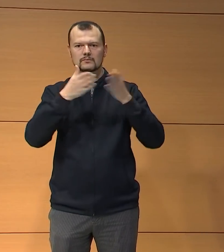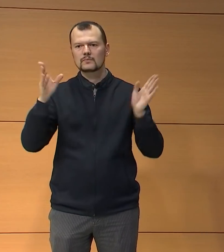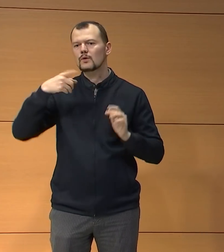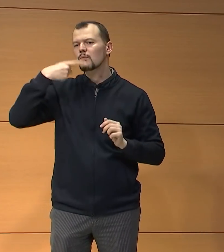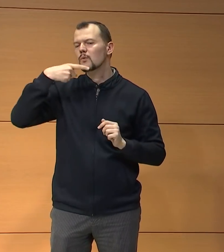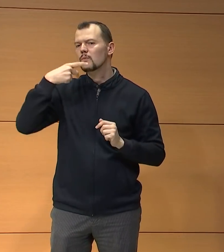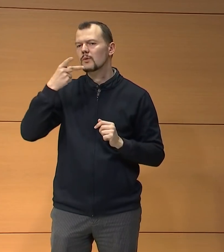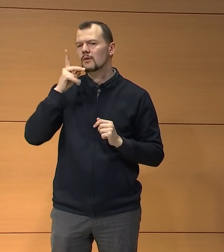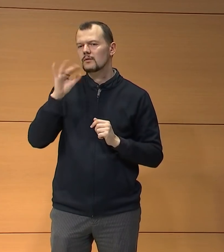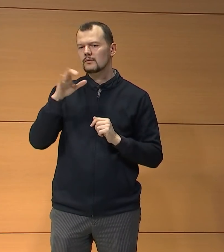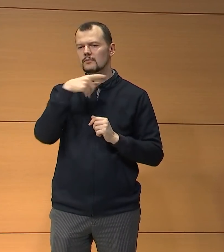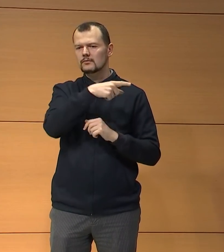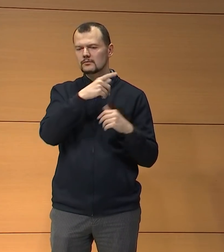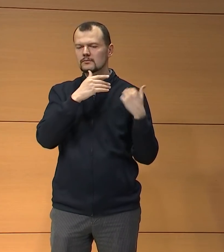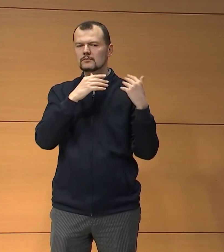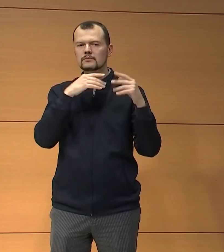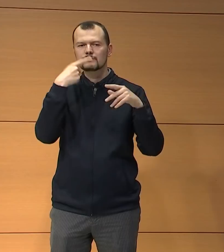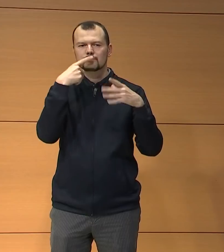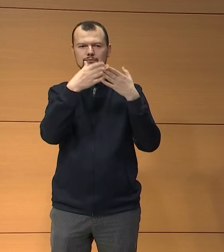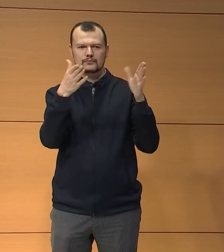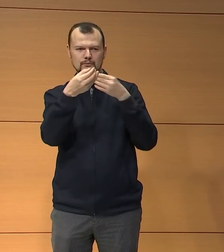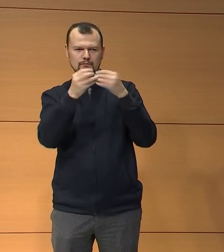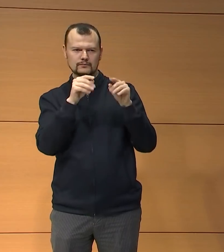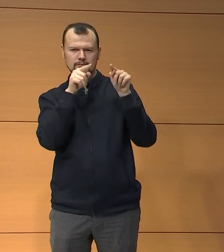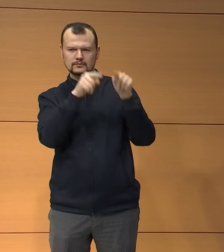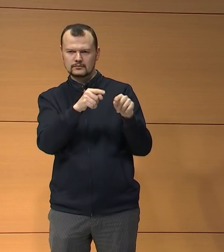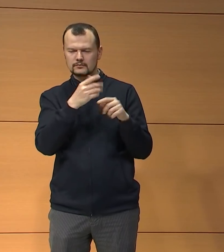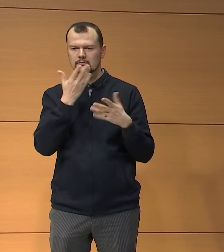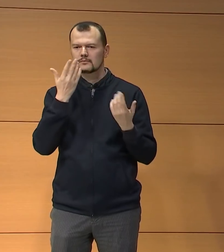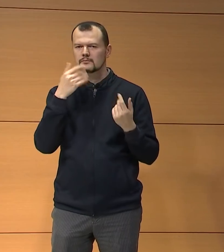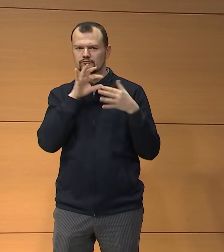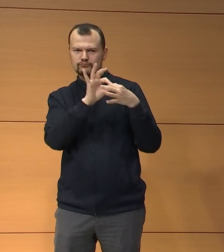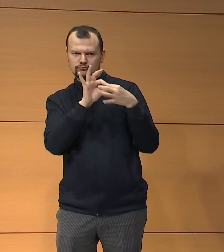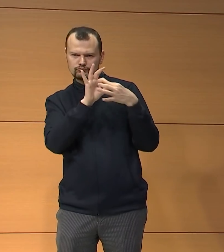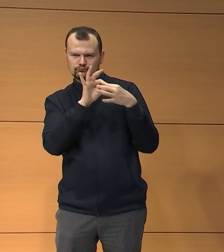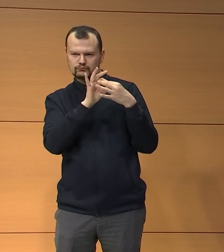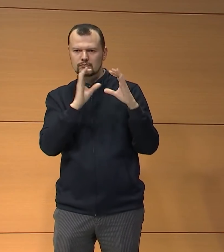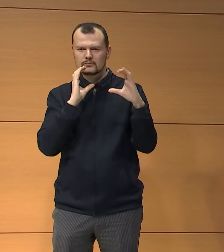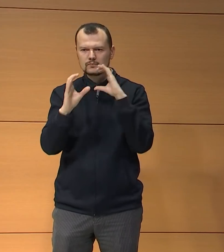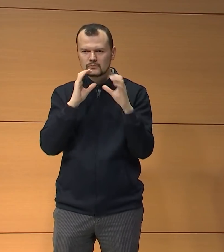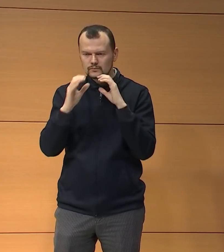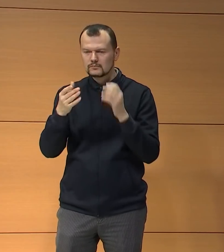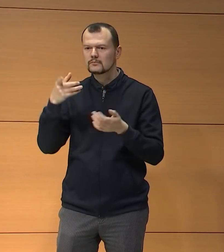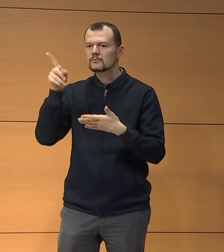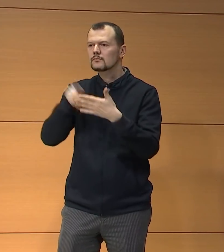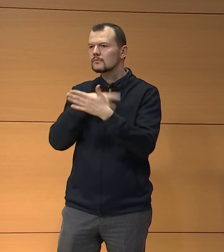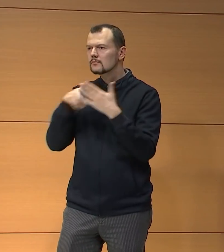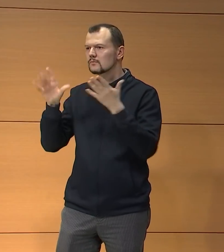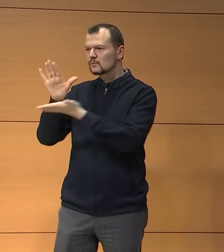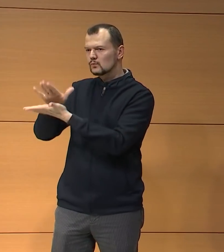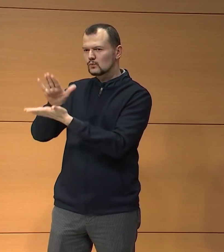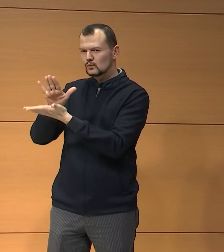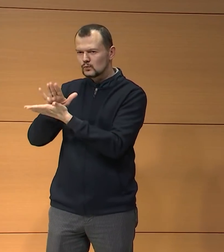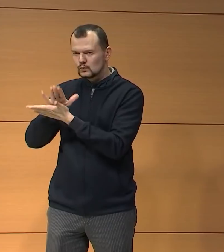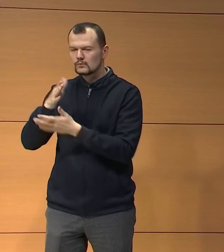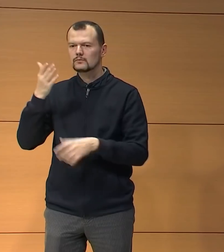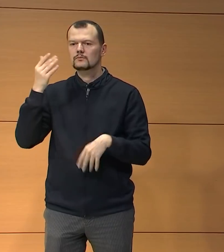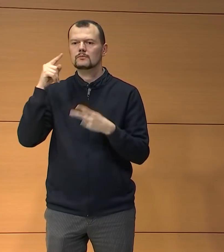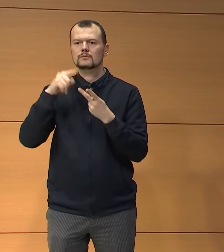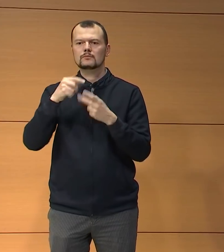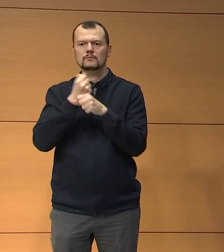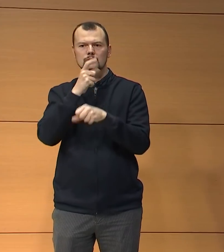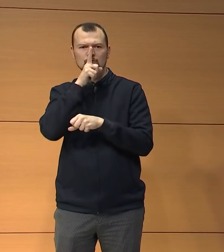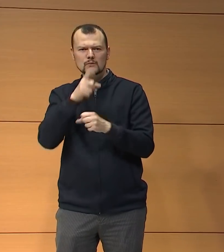canceled or deferred, factors to consider in decision-making about cancellation, and approaches to increase the safety